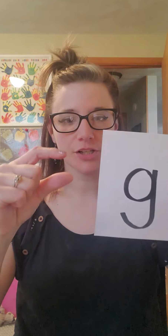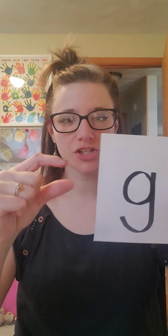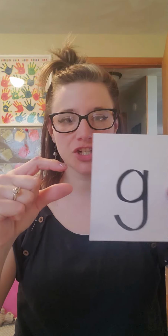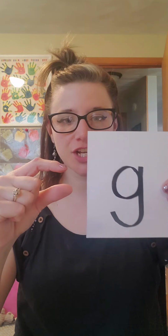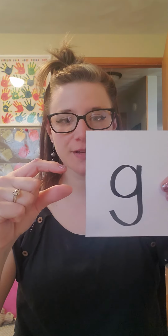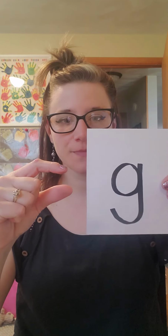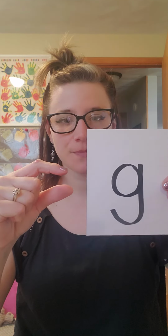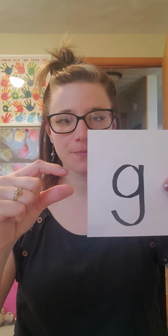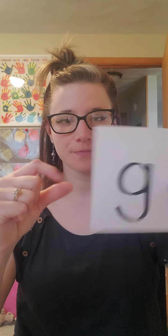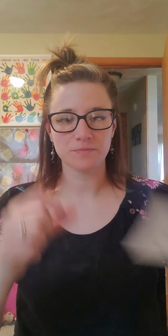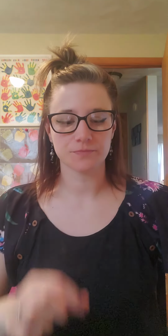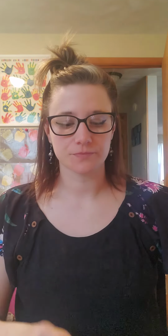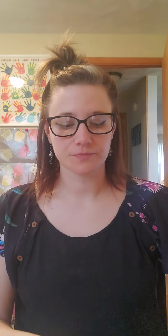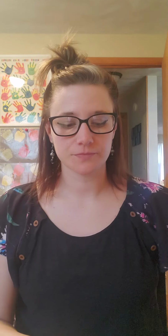G,